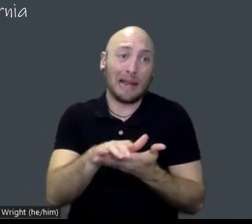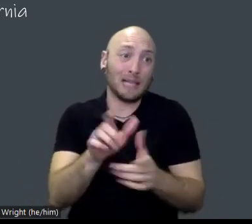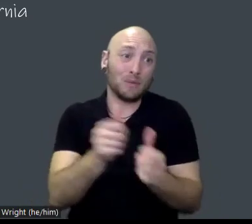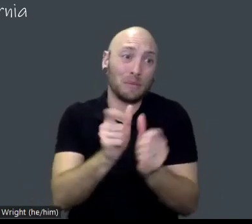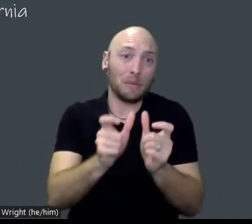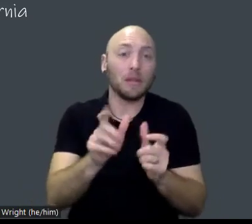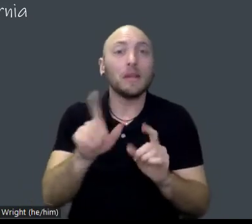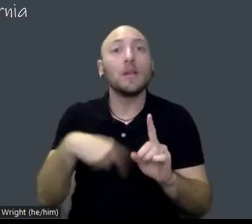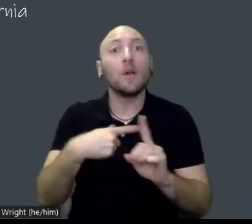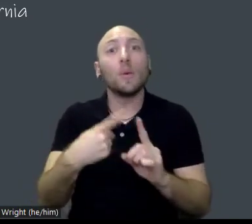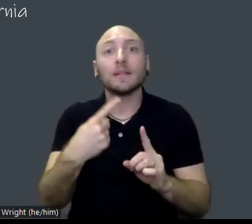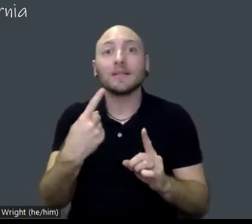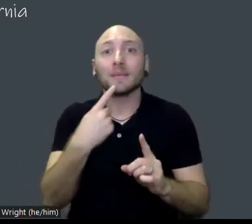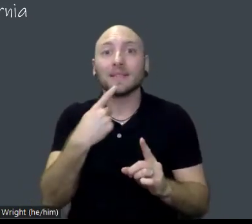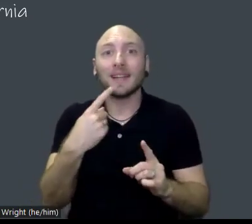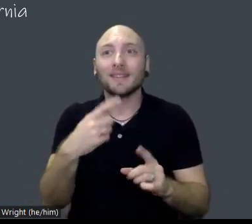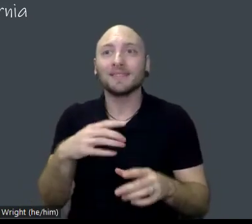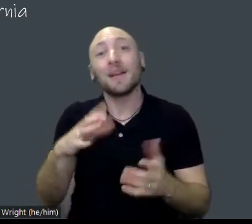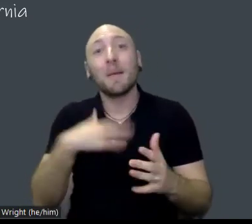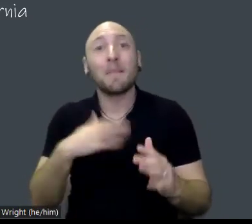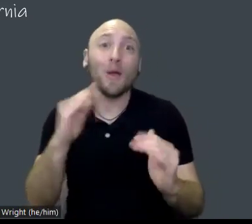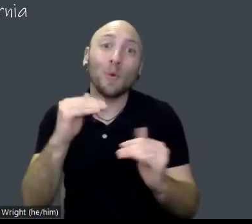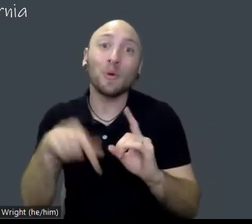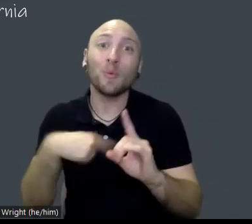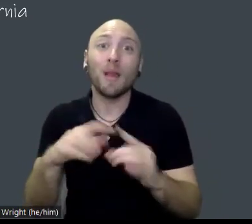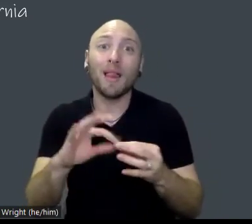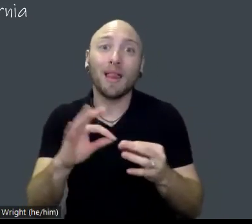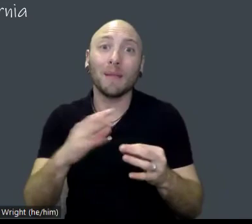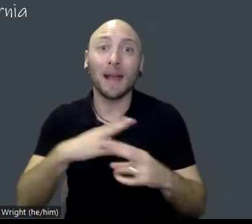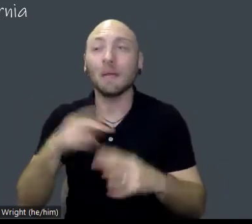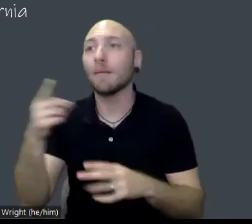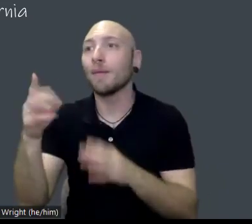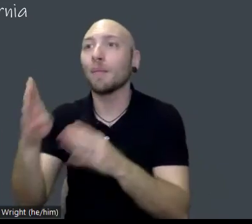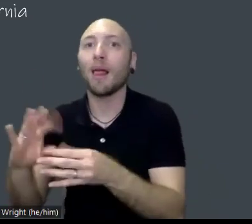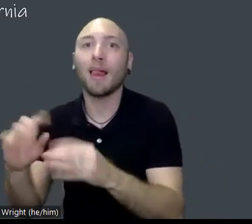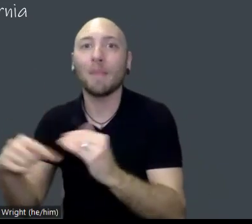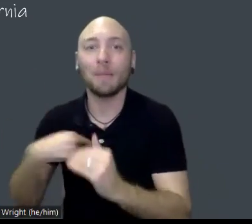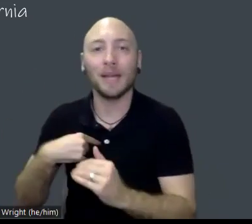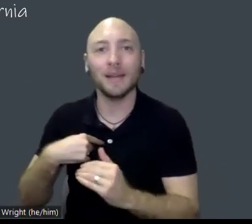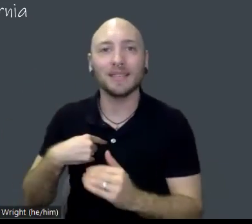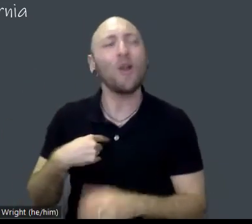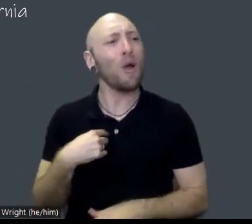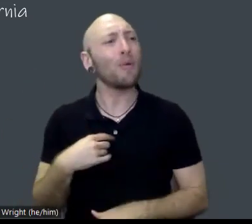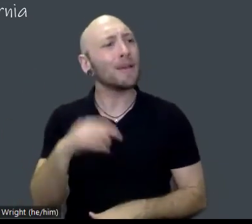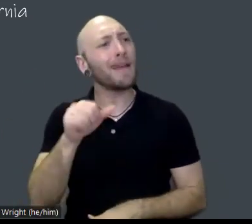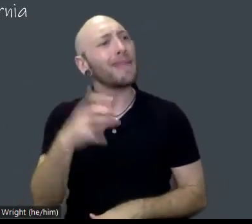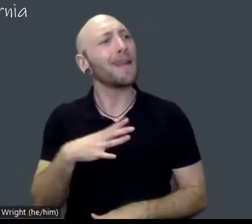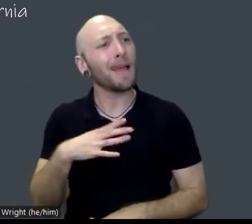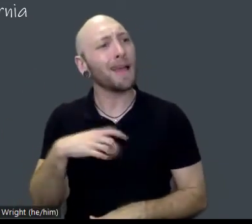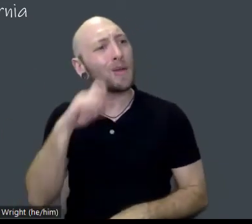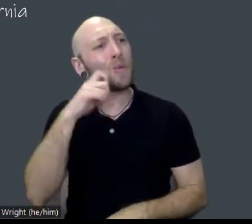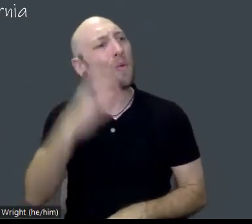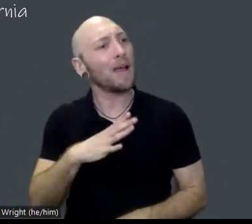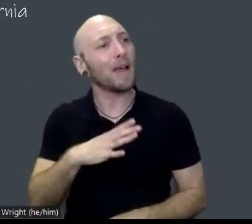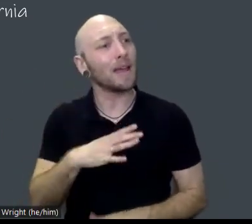of my name, you're like, oh, that guy's cool. He's nice. Like that's truly all it takes. You don't have to be like